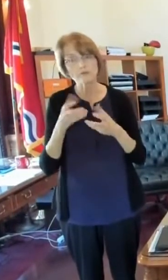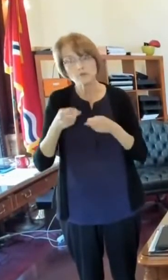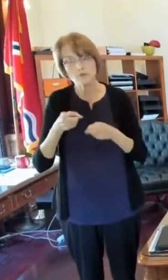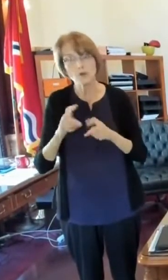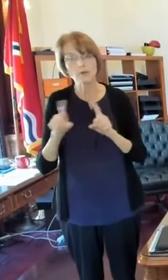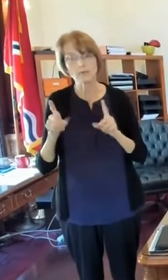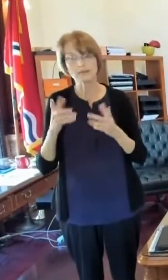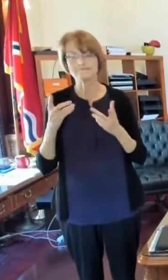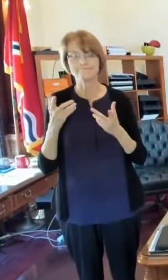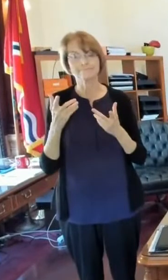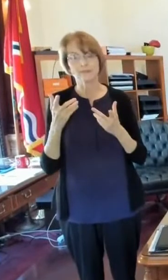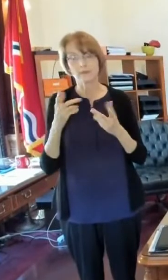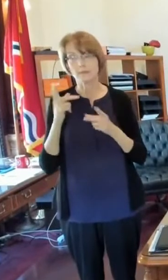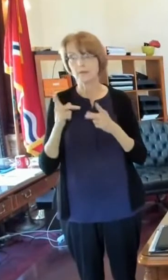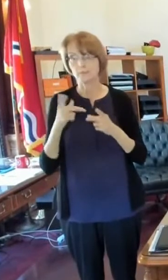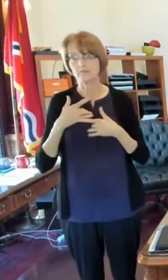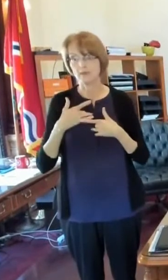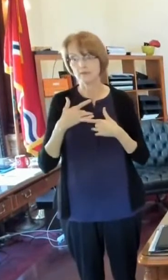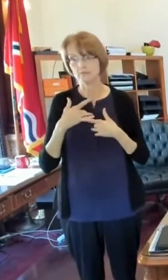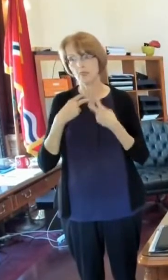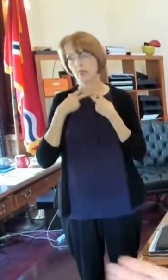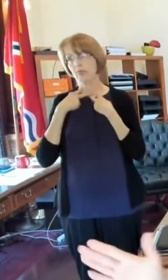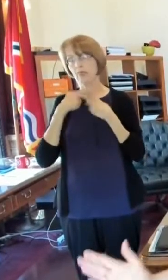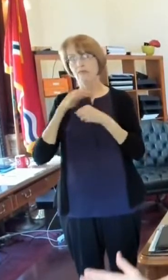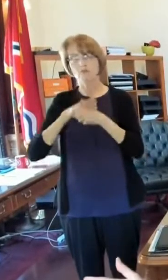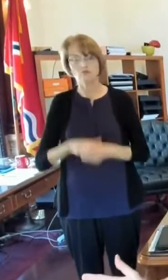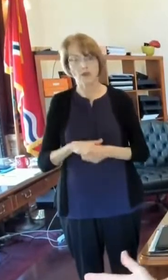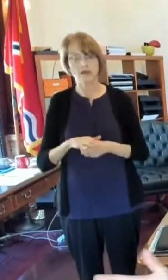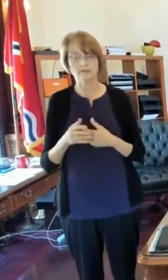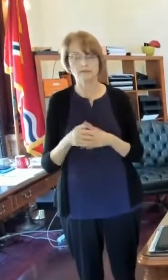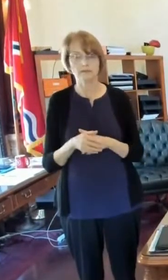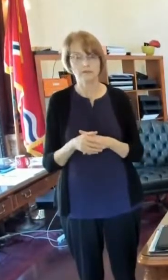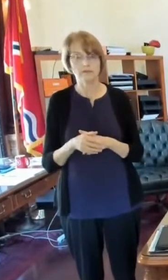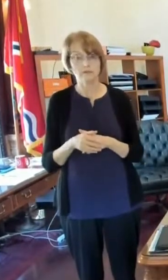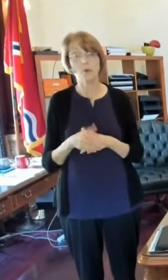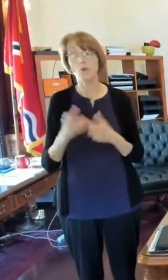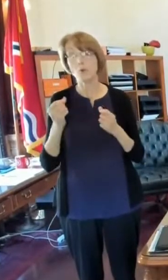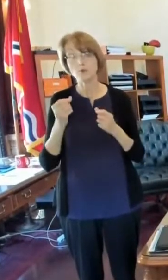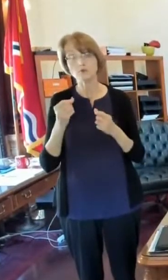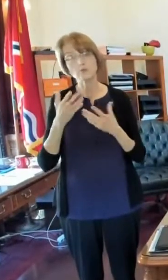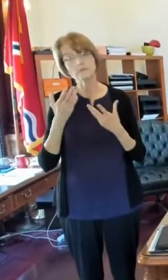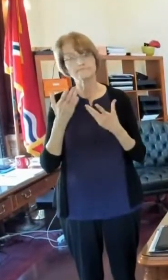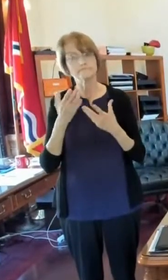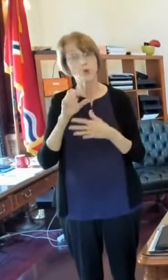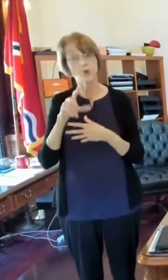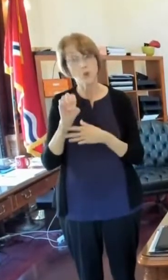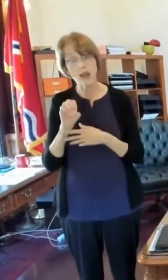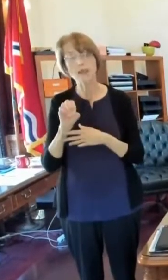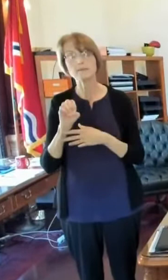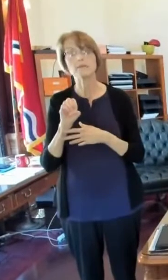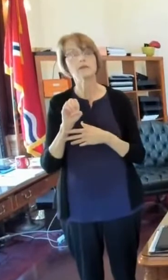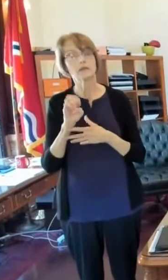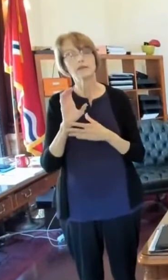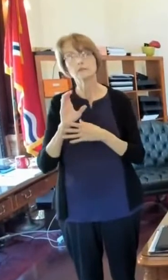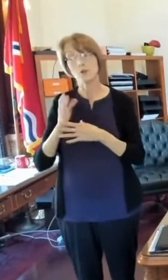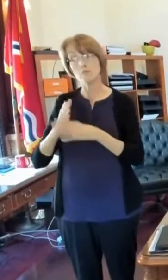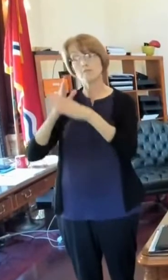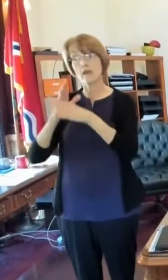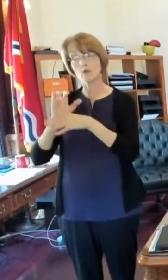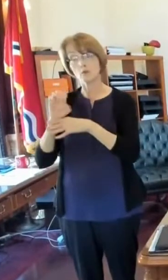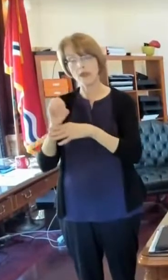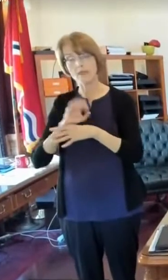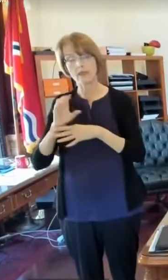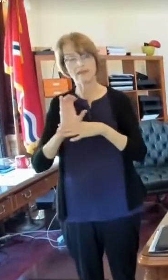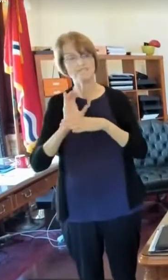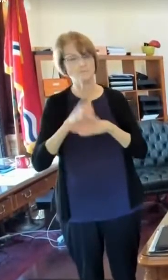people are under a lot of stress. So there's the prevention side as well as the enforcement side. Is there a question from